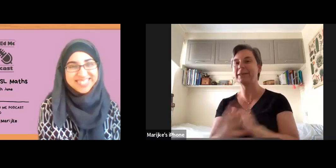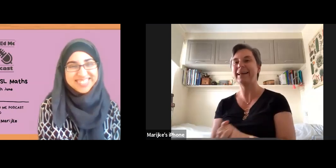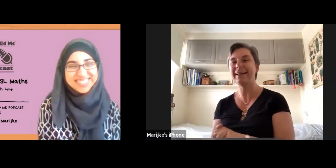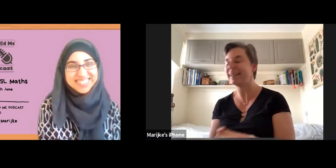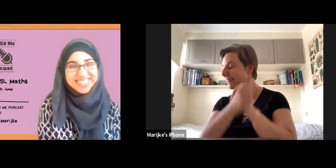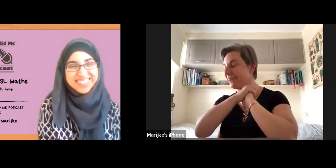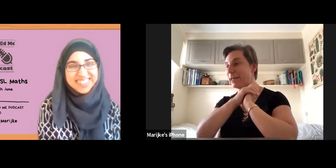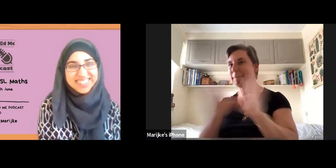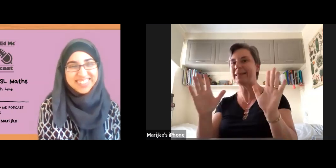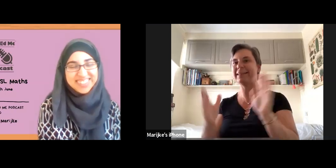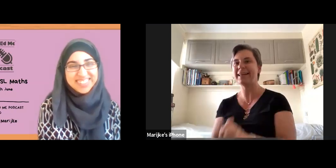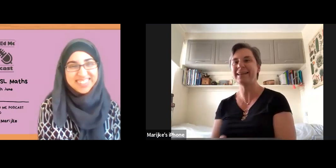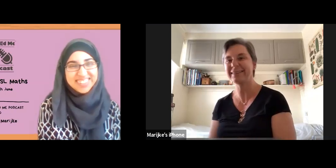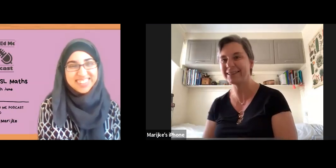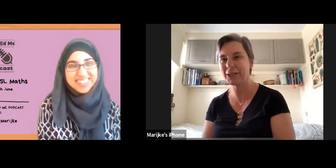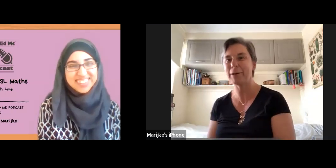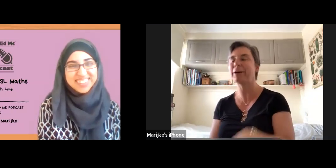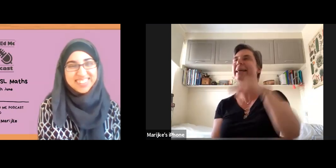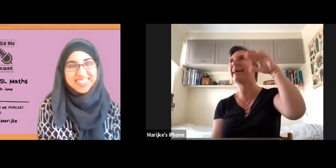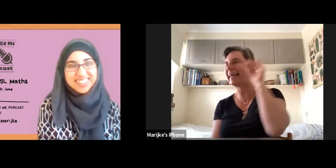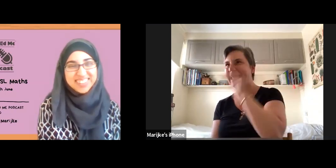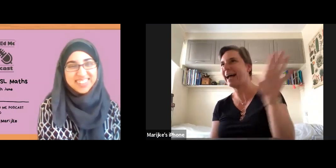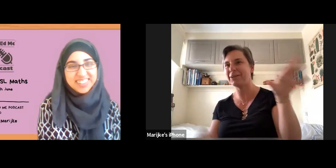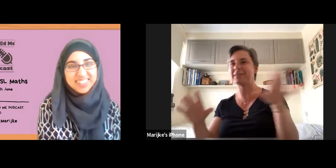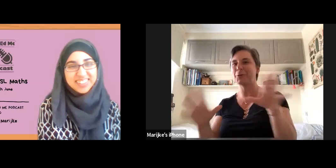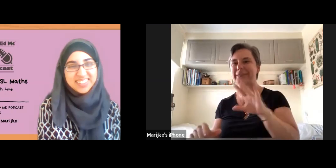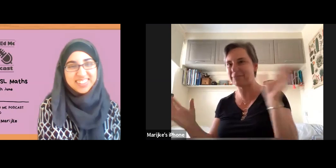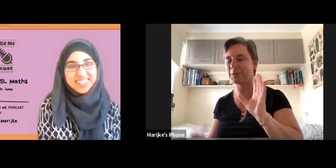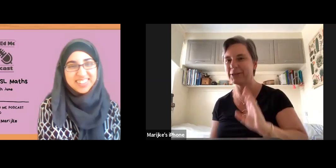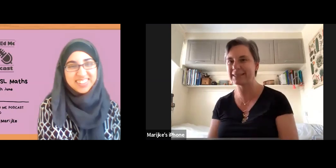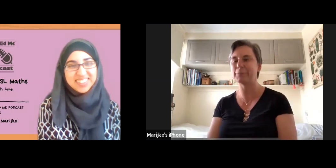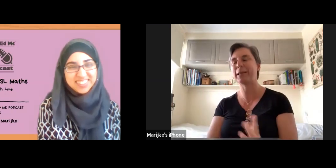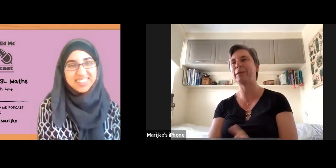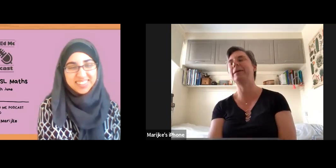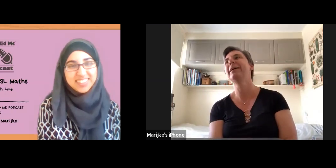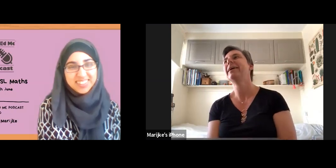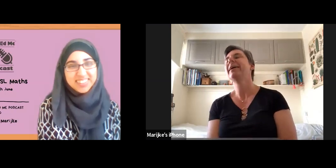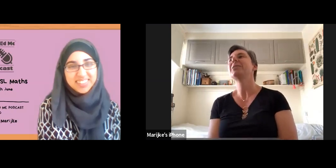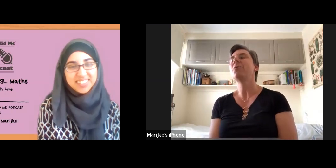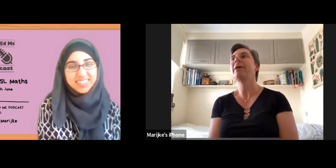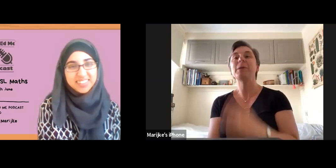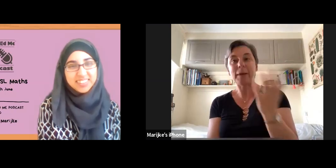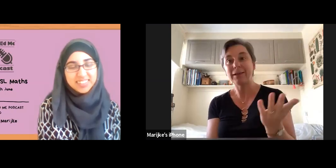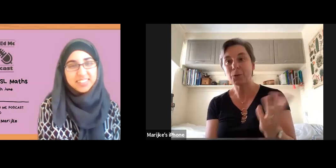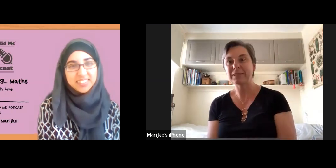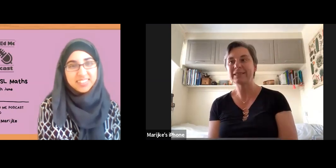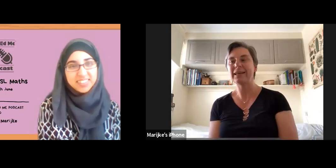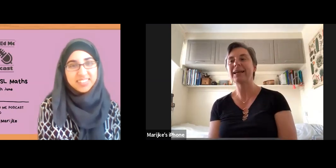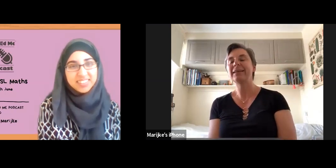that. Not in a million years. I'm going to get out of this whole deaf community and blah, blah, blah. So I rebelled, obviously, and I